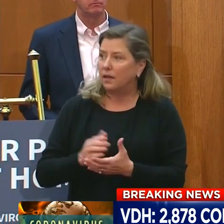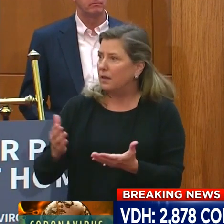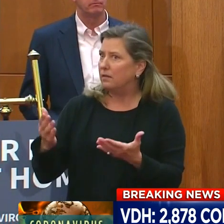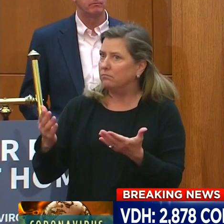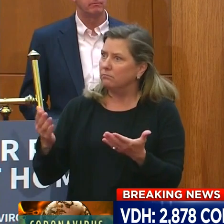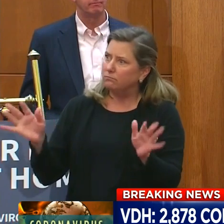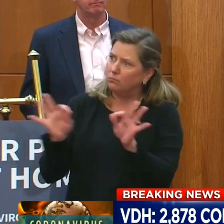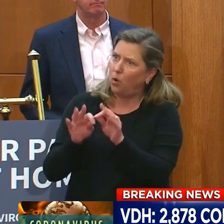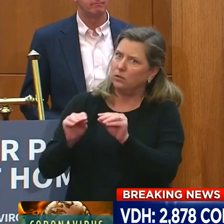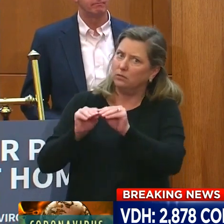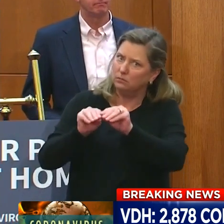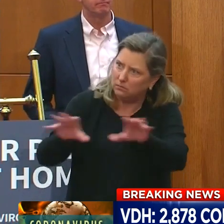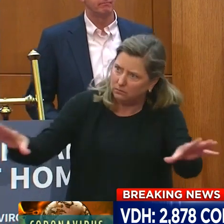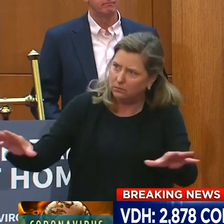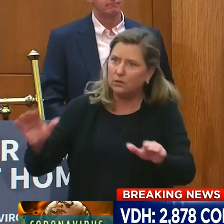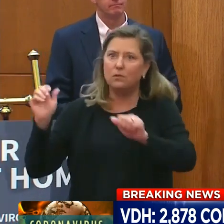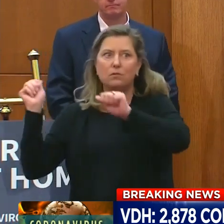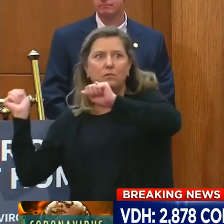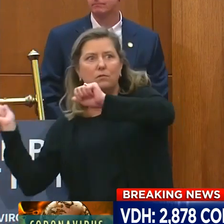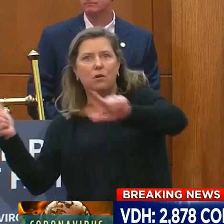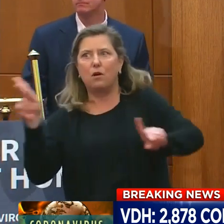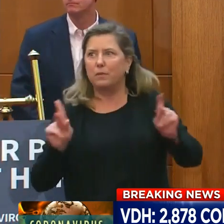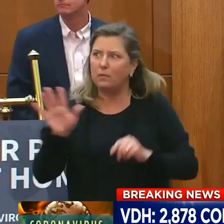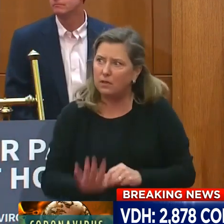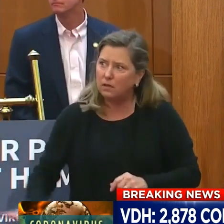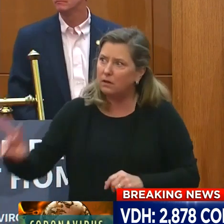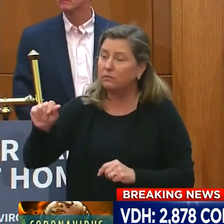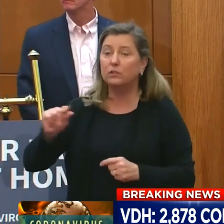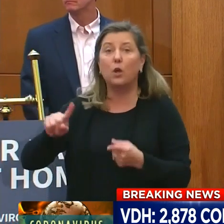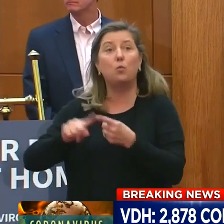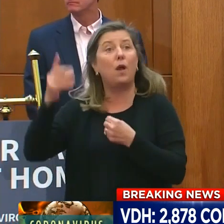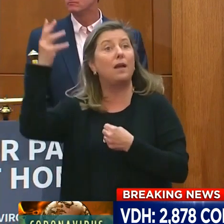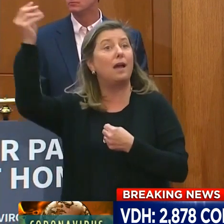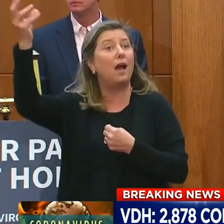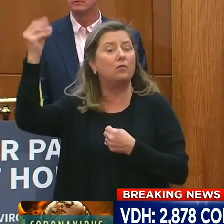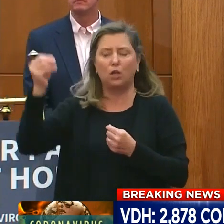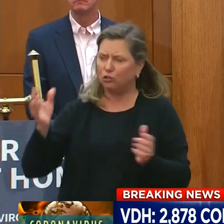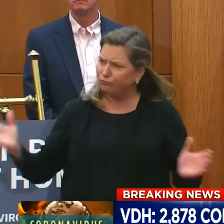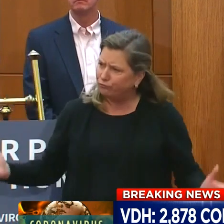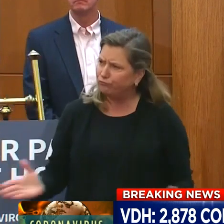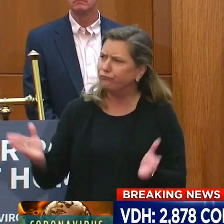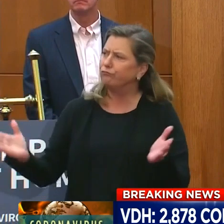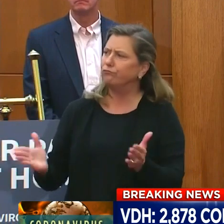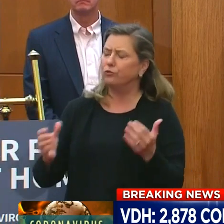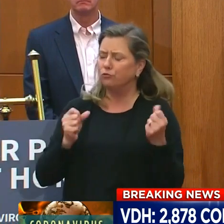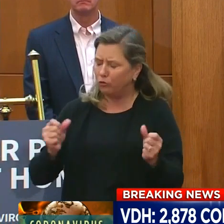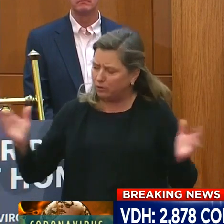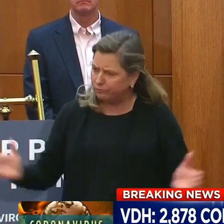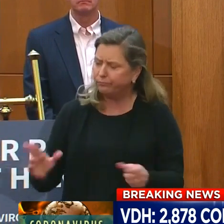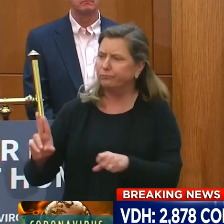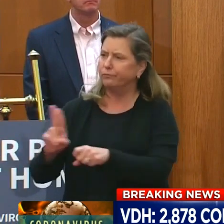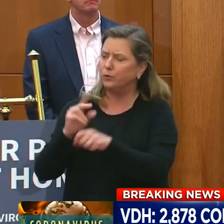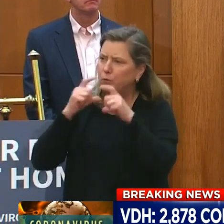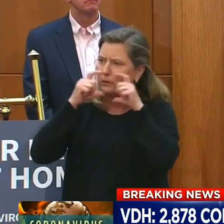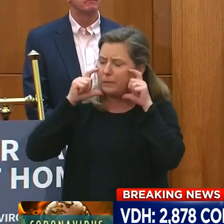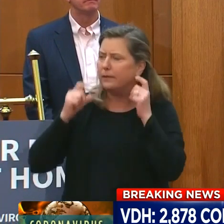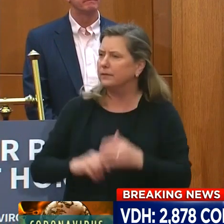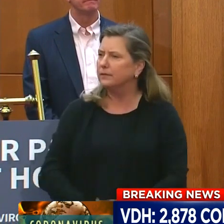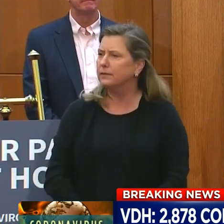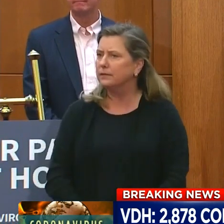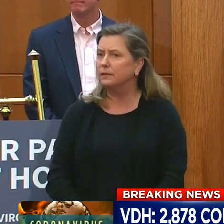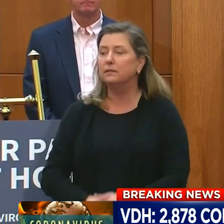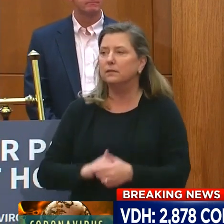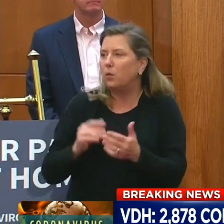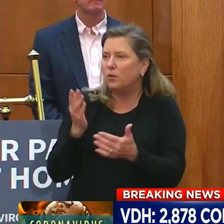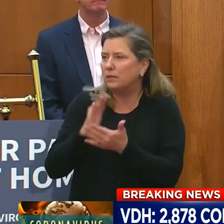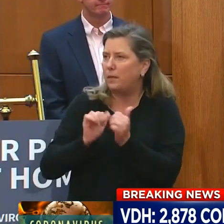the message out there that all Virginians, when you're out and about, we would encourage you strongly to use a mask, a